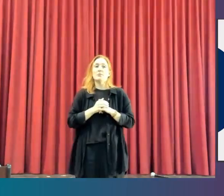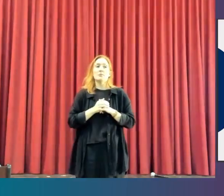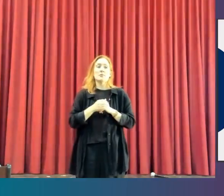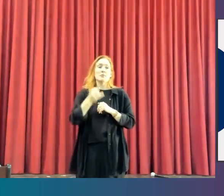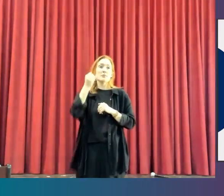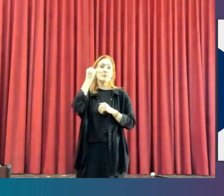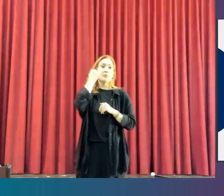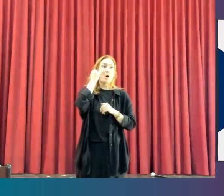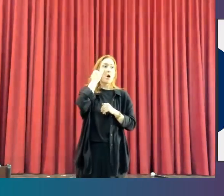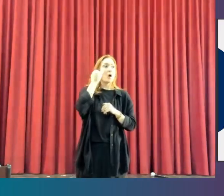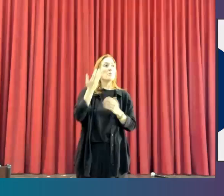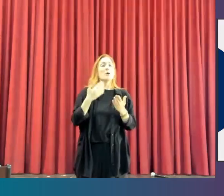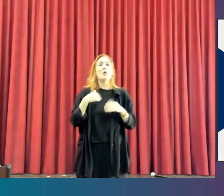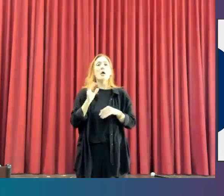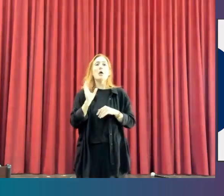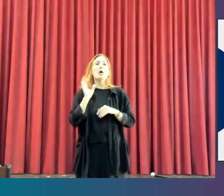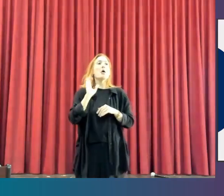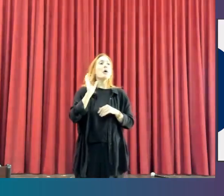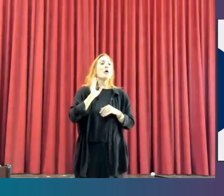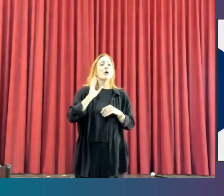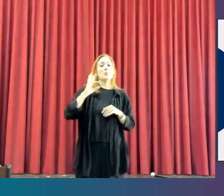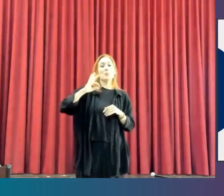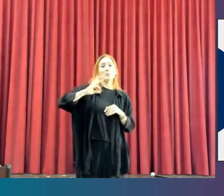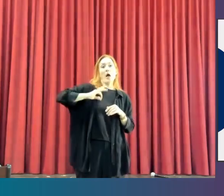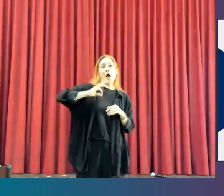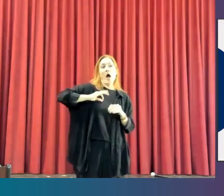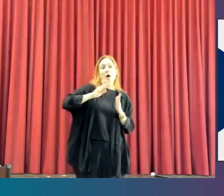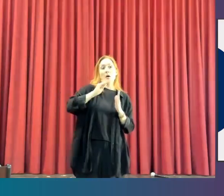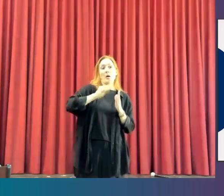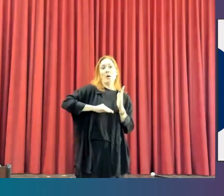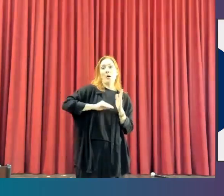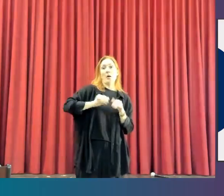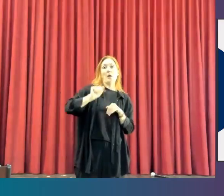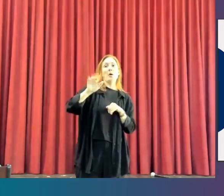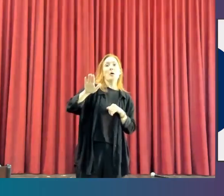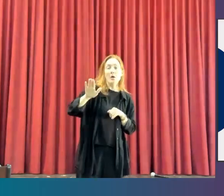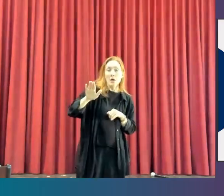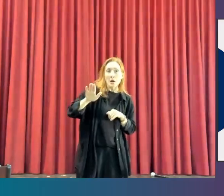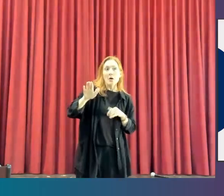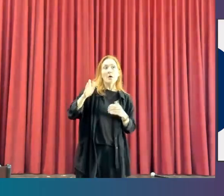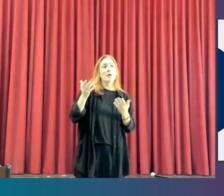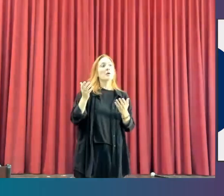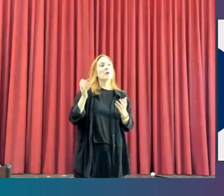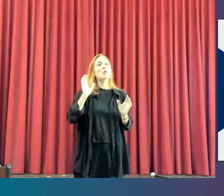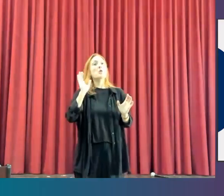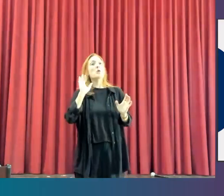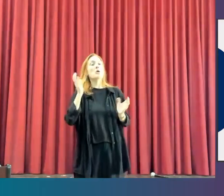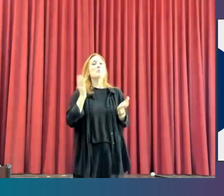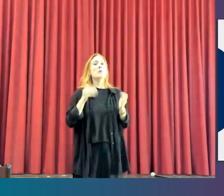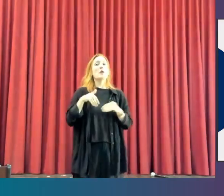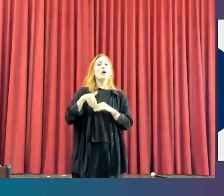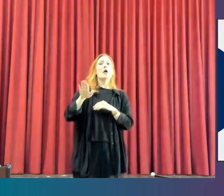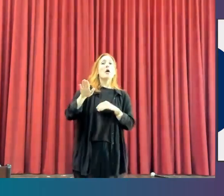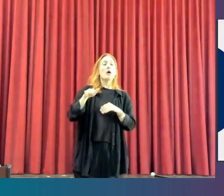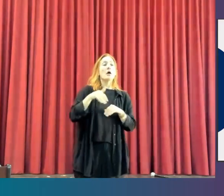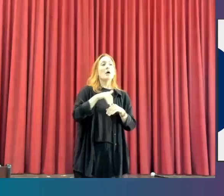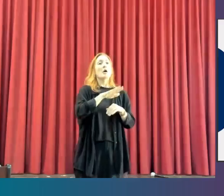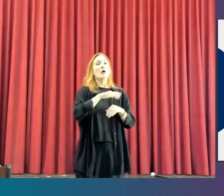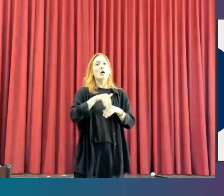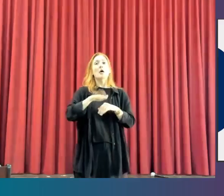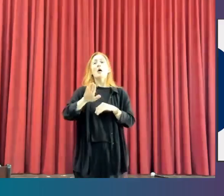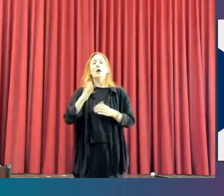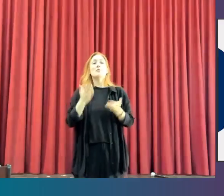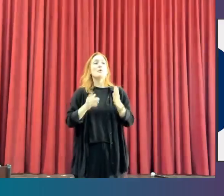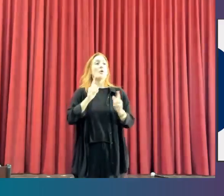just a prospective applicant, even if we're just looking around, putting in an application at one property or talking with